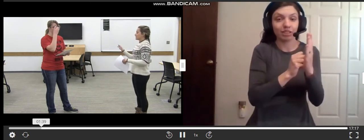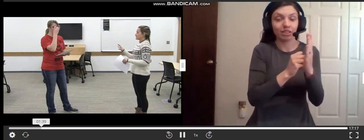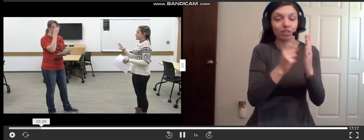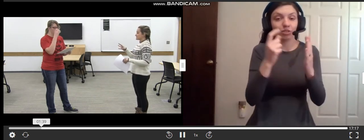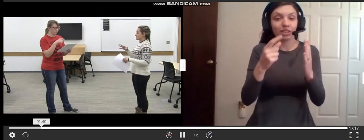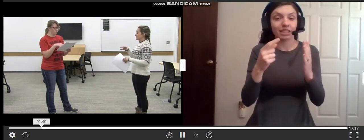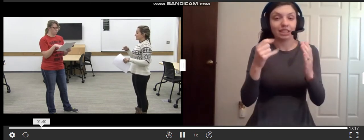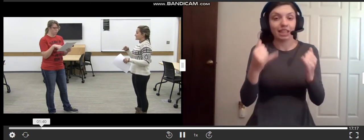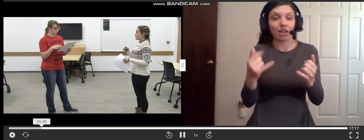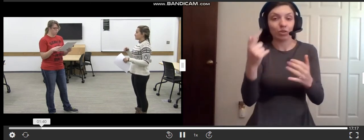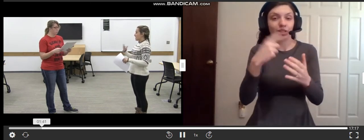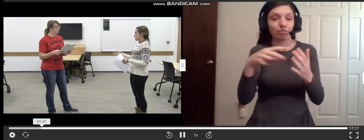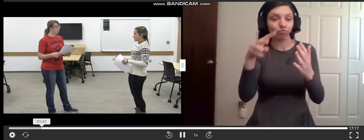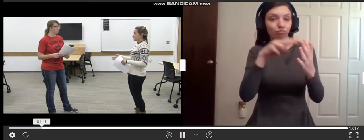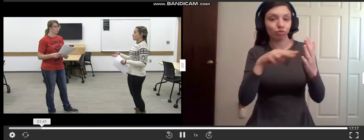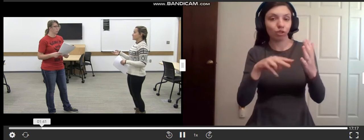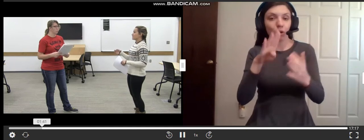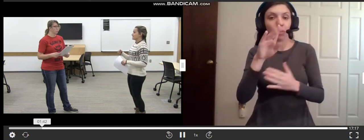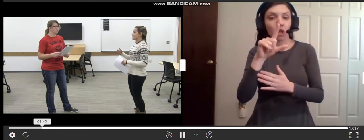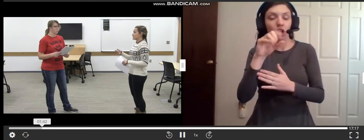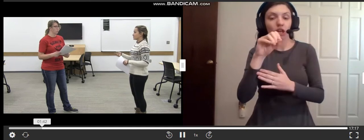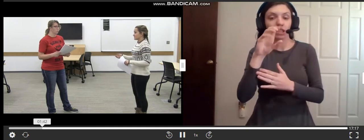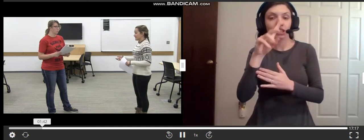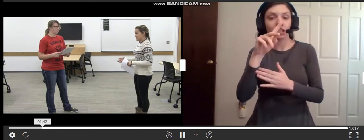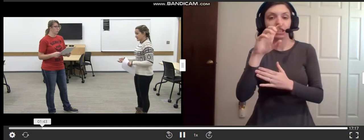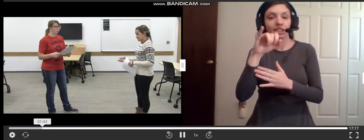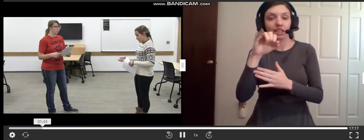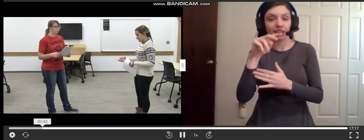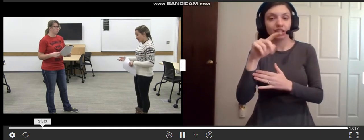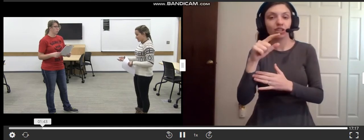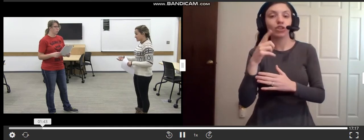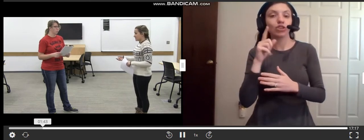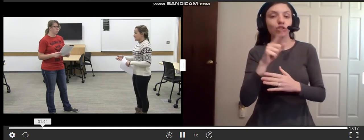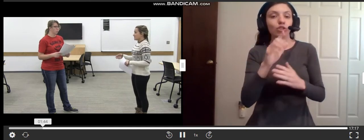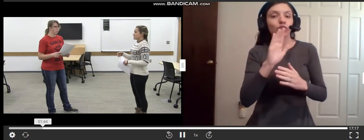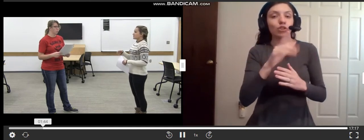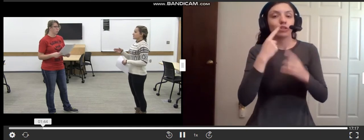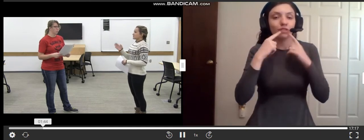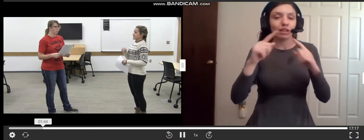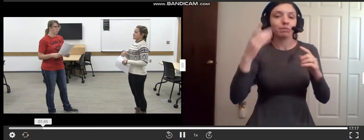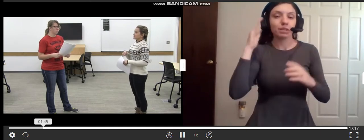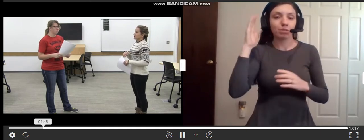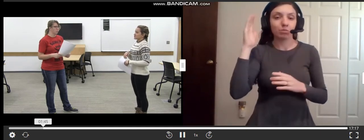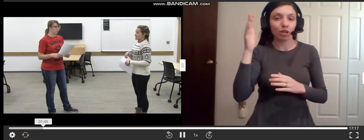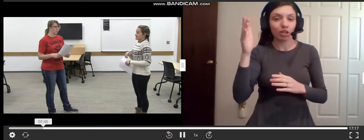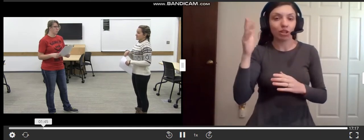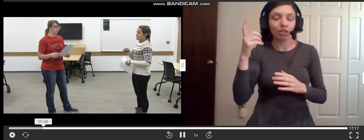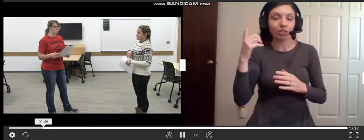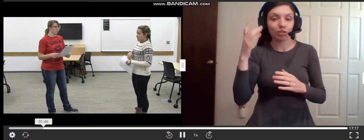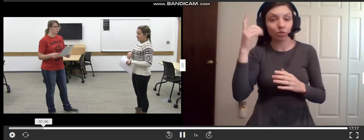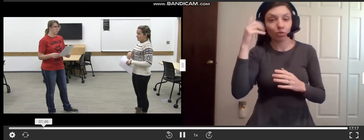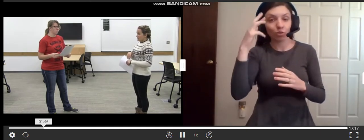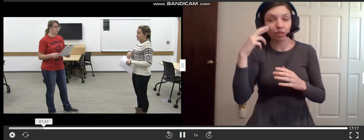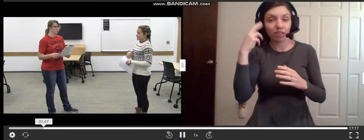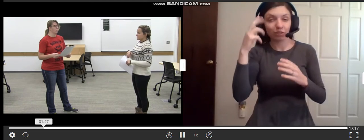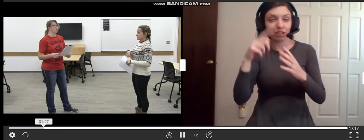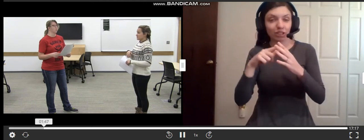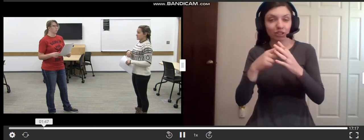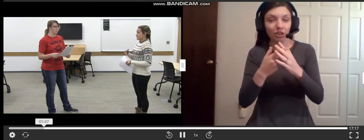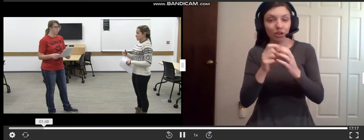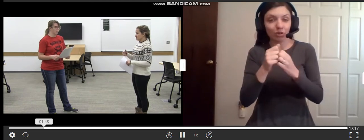going over just some basic blocking for one of your most famous monologues. So the reason we're starting this